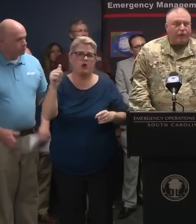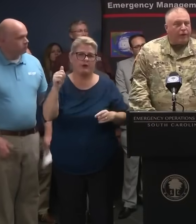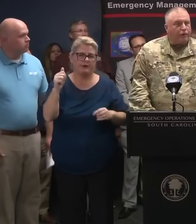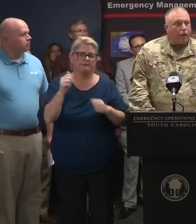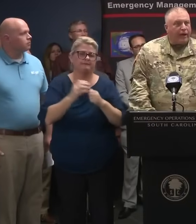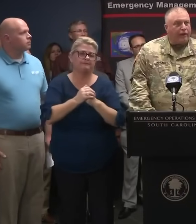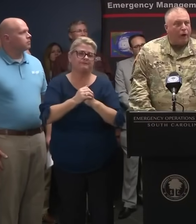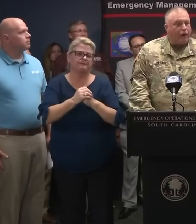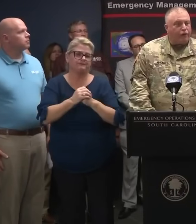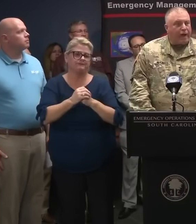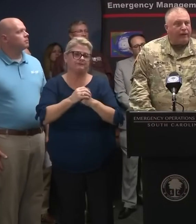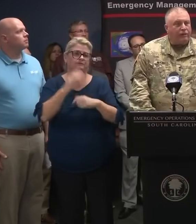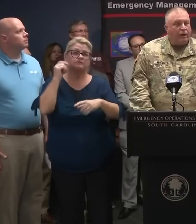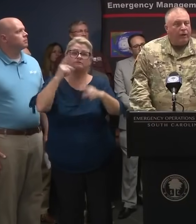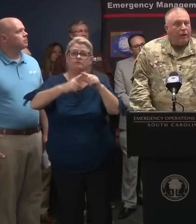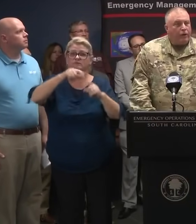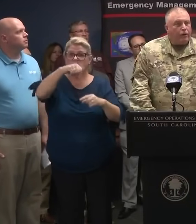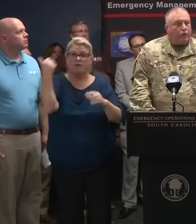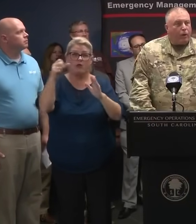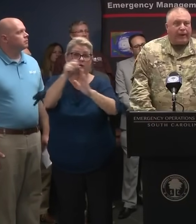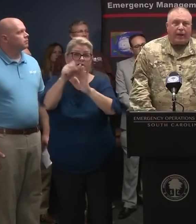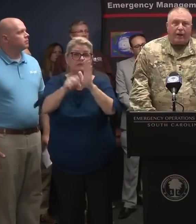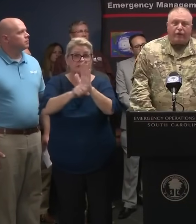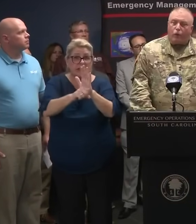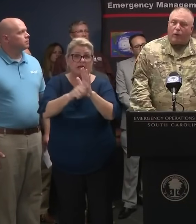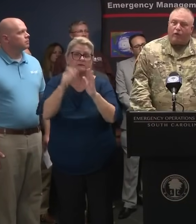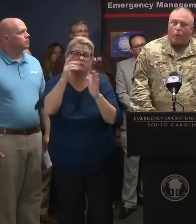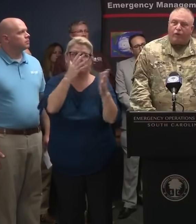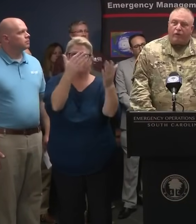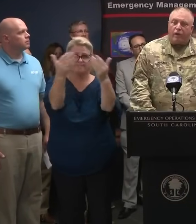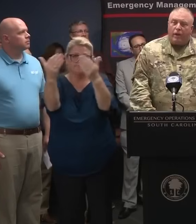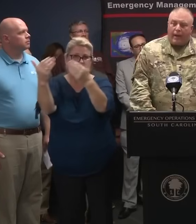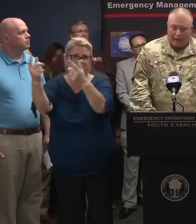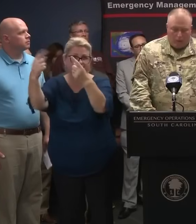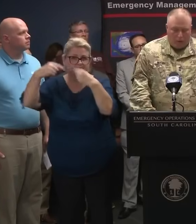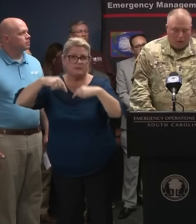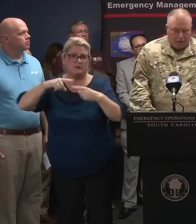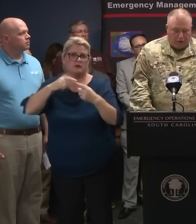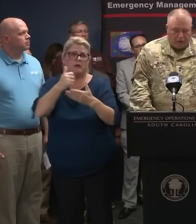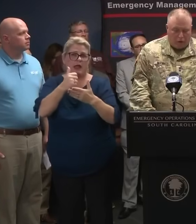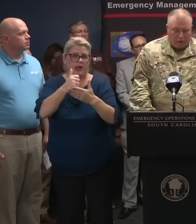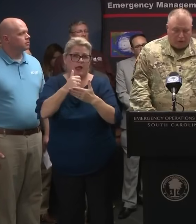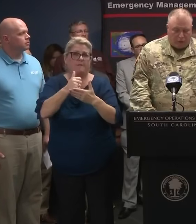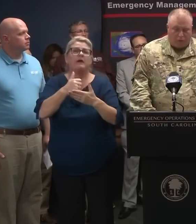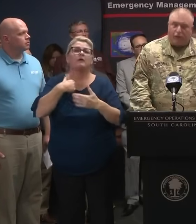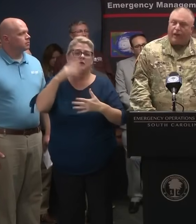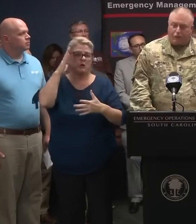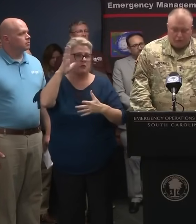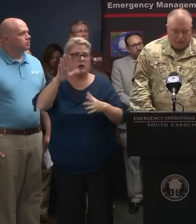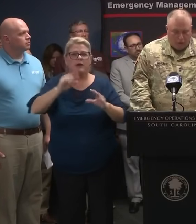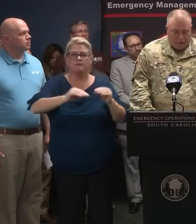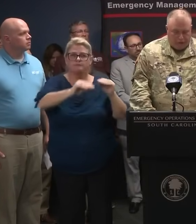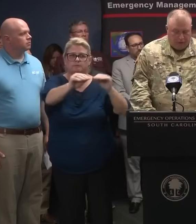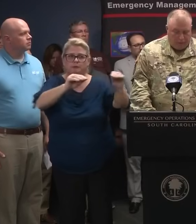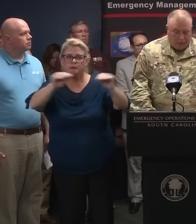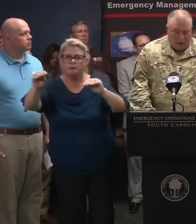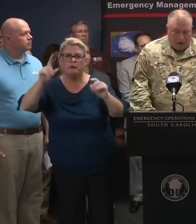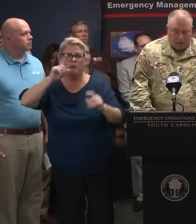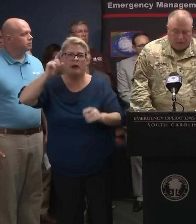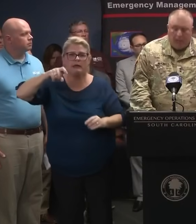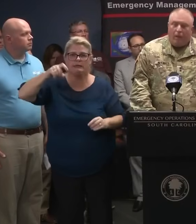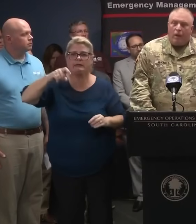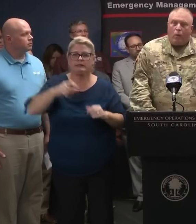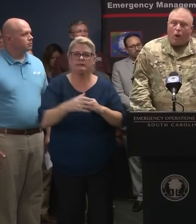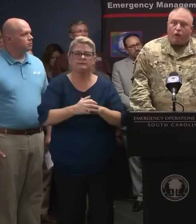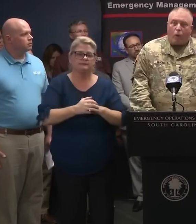in the process of looking to other states to bring in additional resources, and we will adjust those resources as the situation